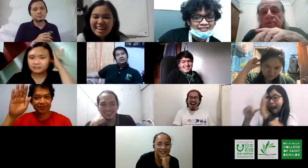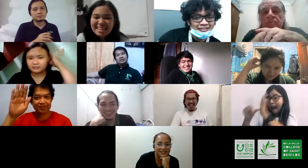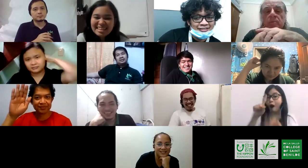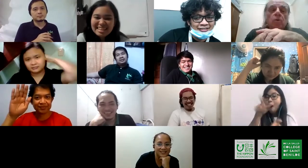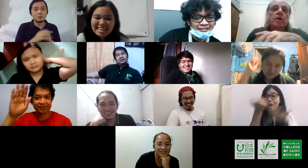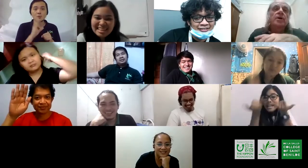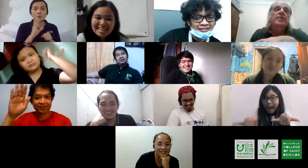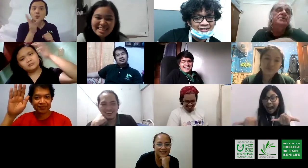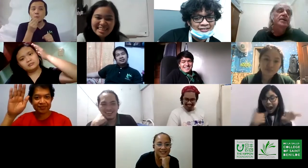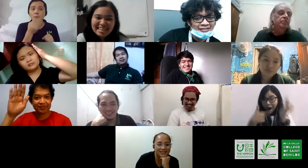information.